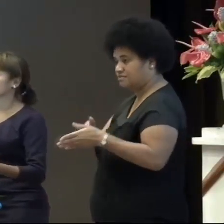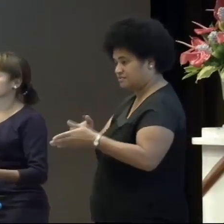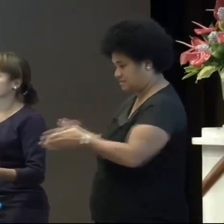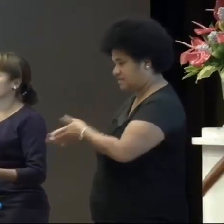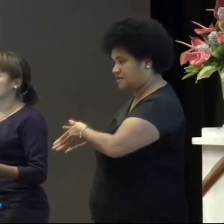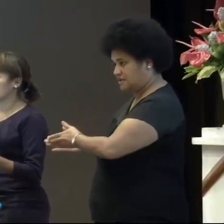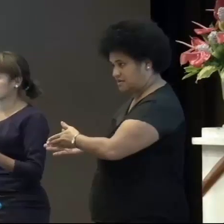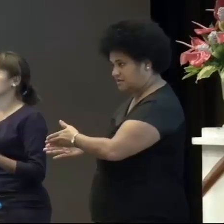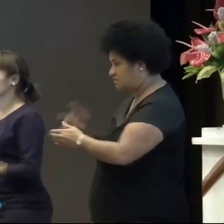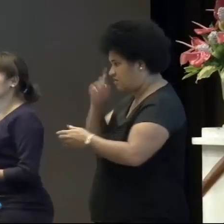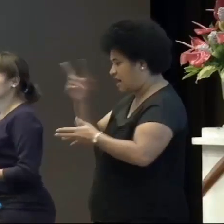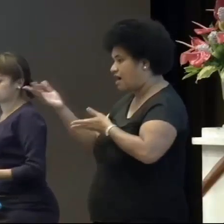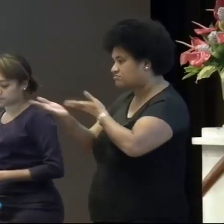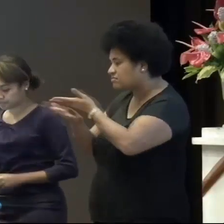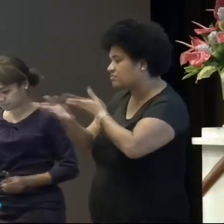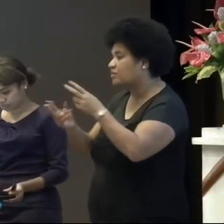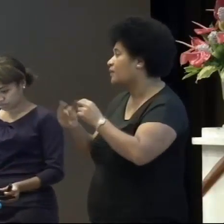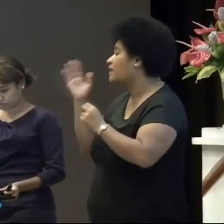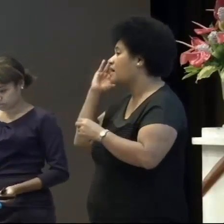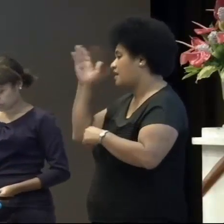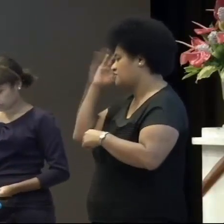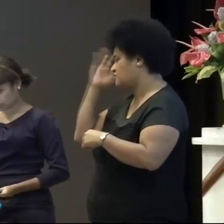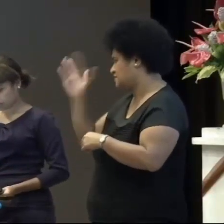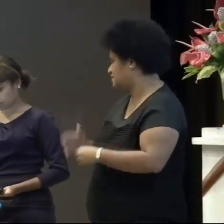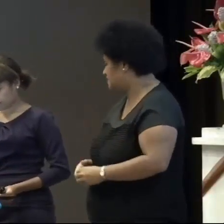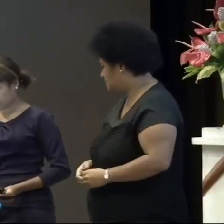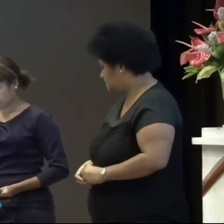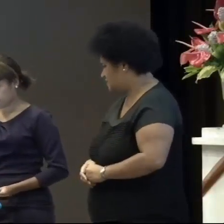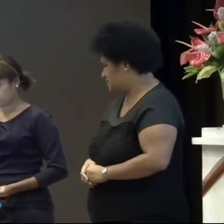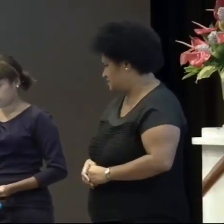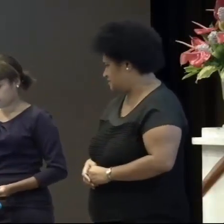with lecturers or students to student.